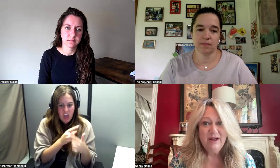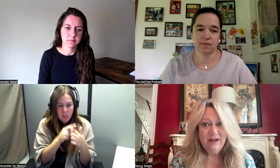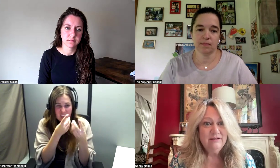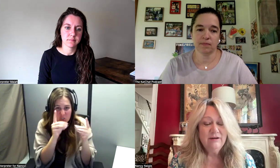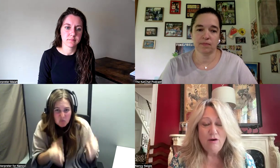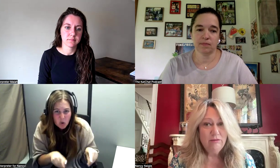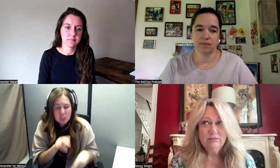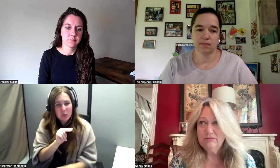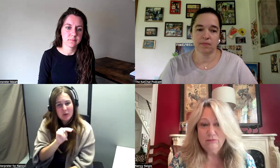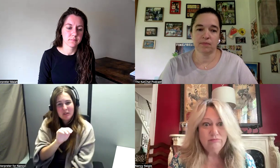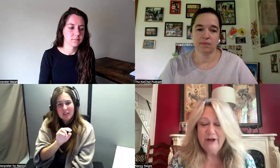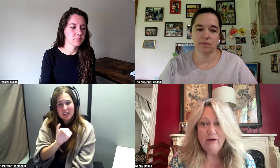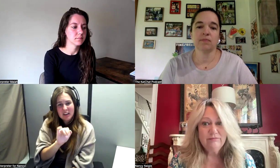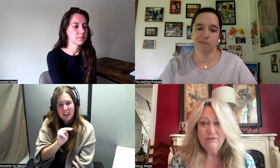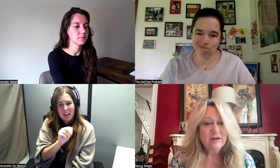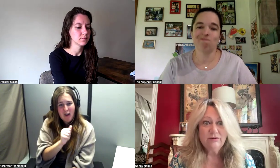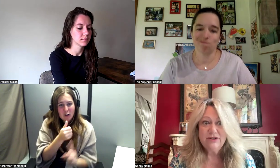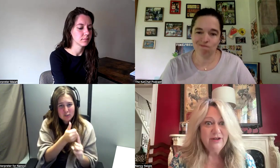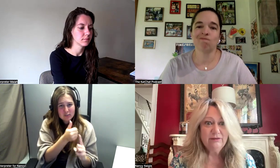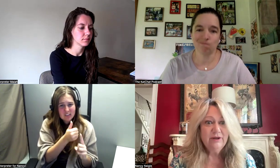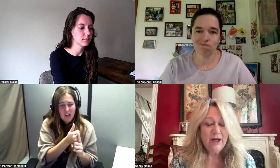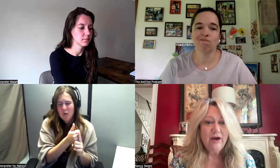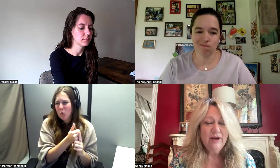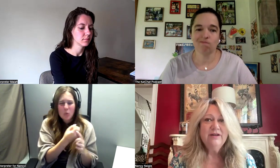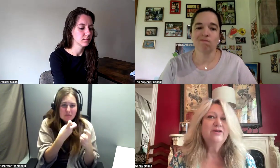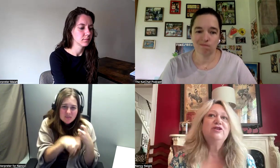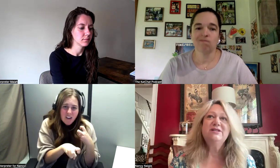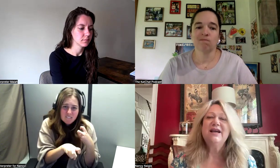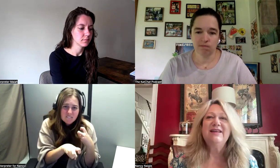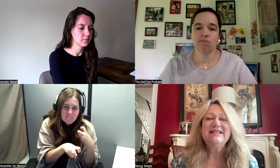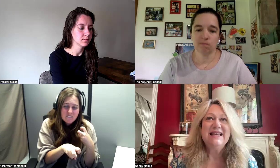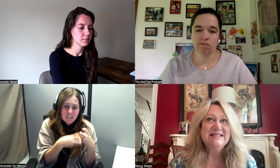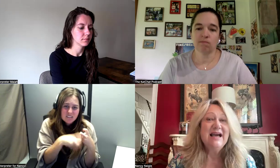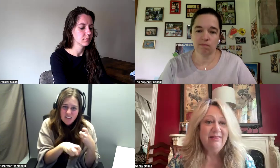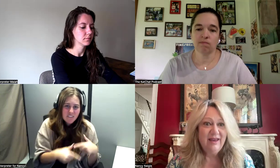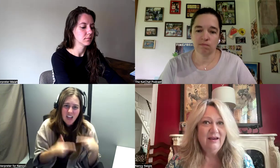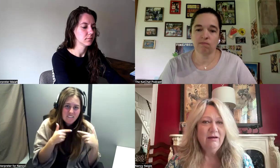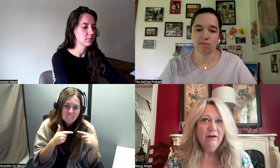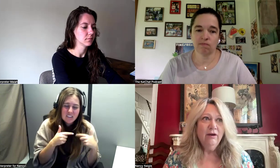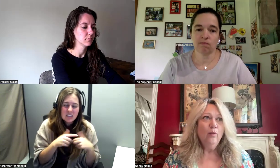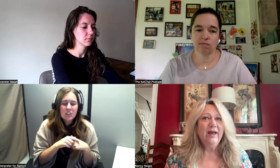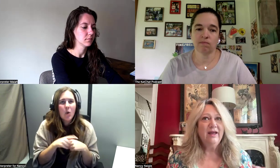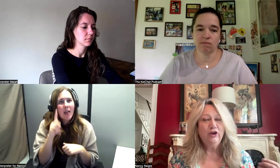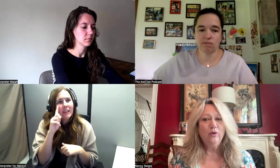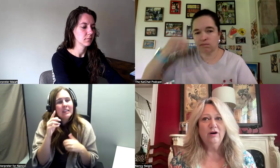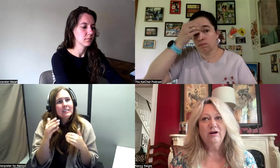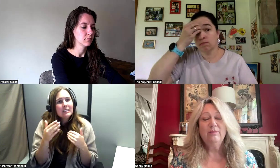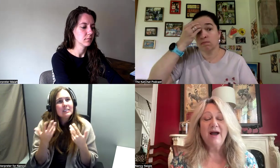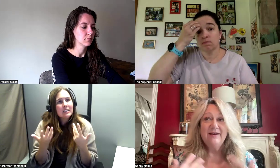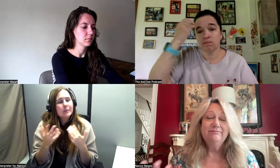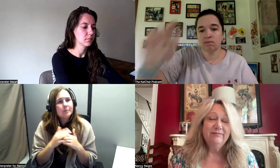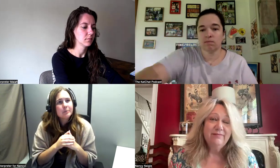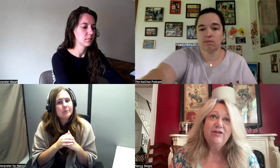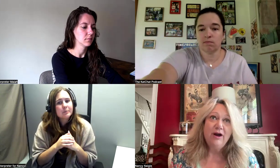really been rocked on too, so it's easy, I think, when you're